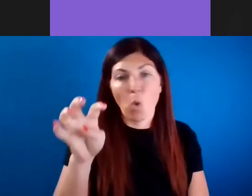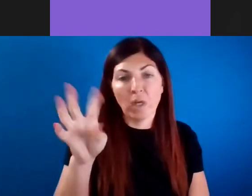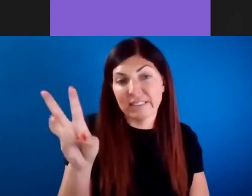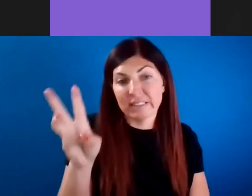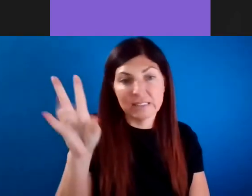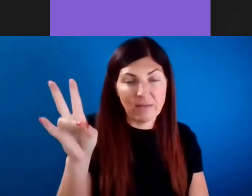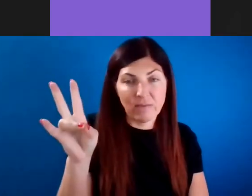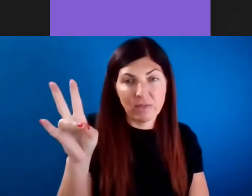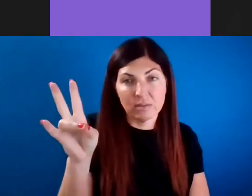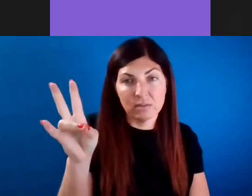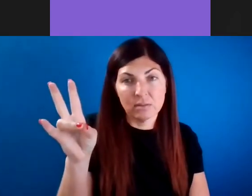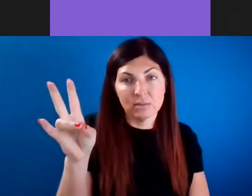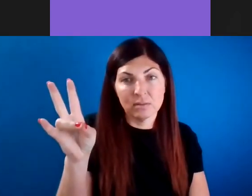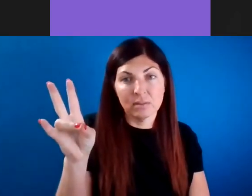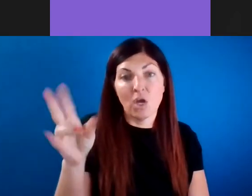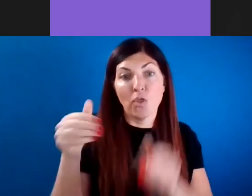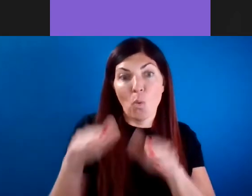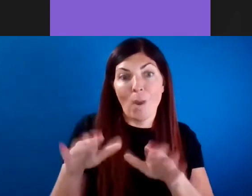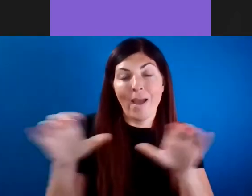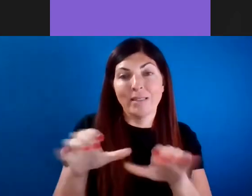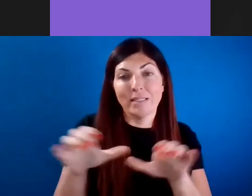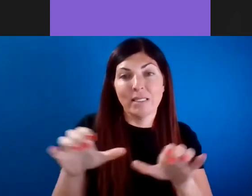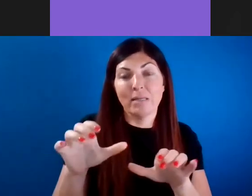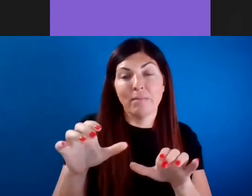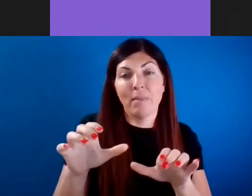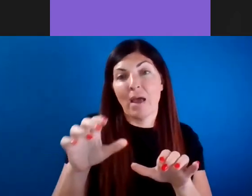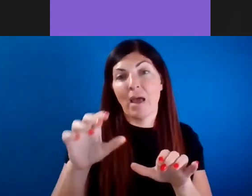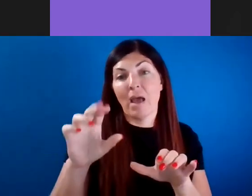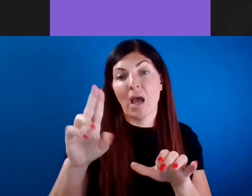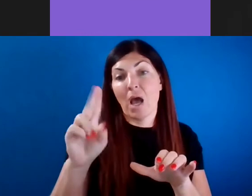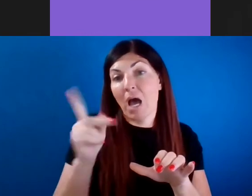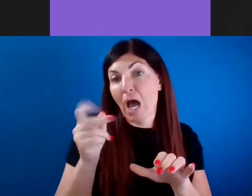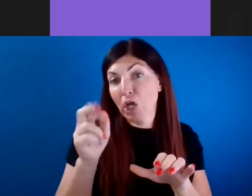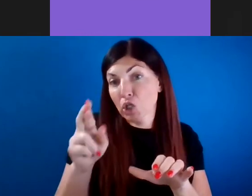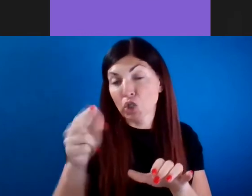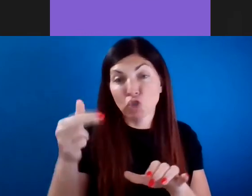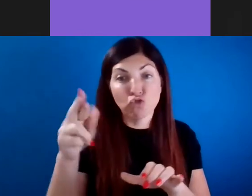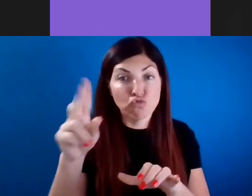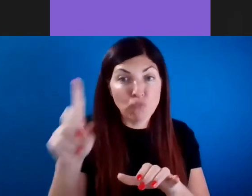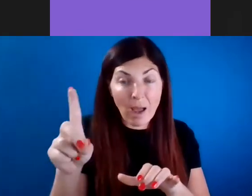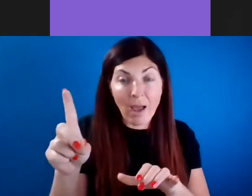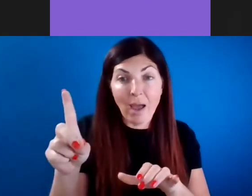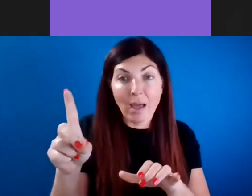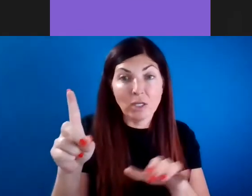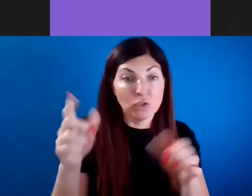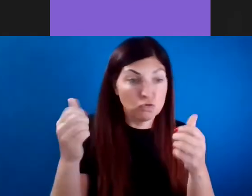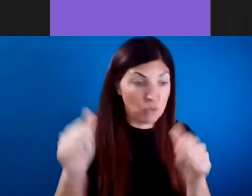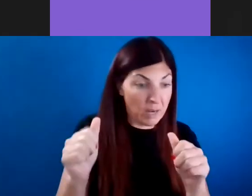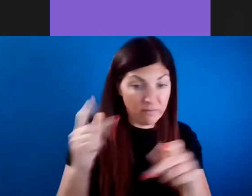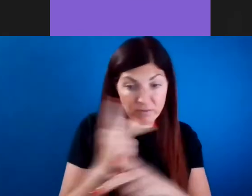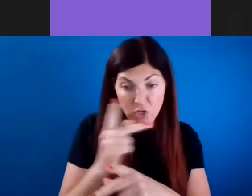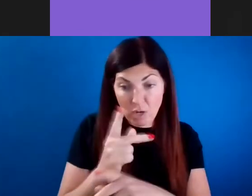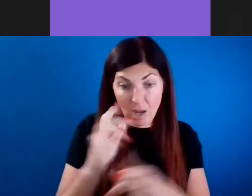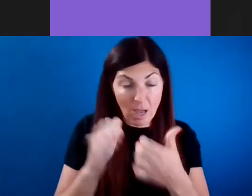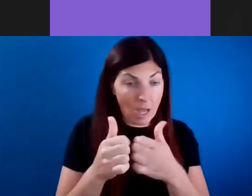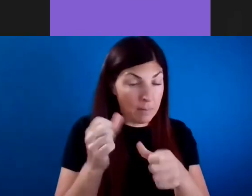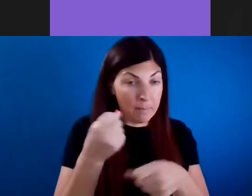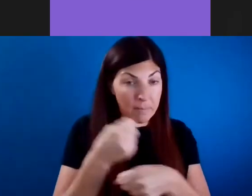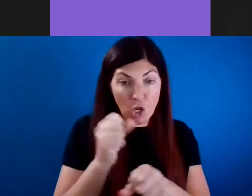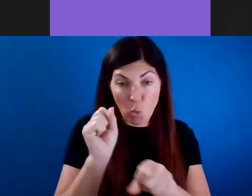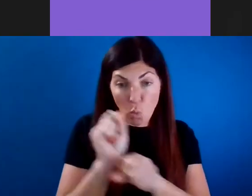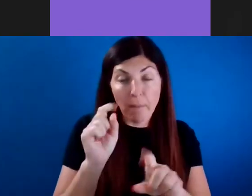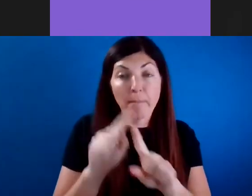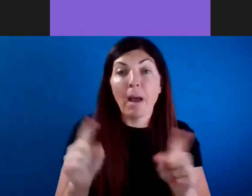467, the way that I did in my undergrad. I had already started my undergrad and then retroactively trying to figure out how to make it all work. For something like medical